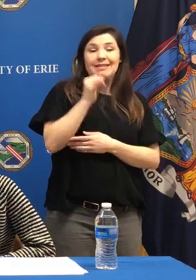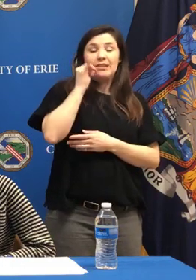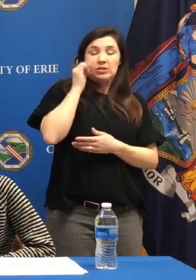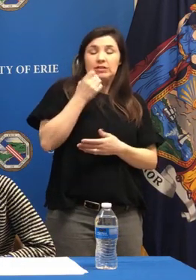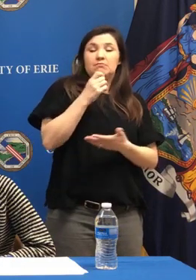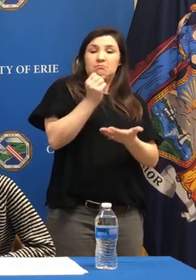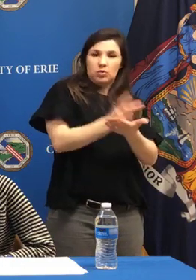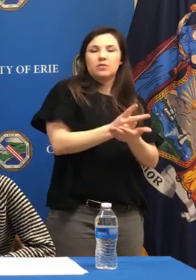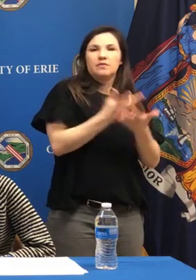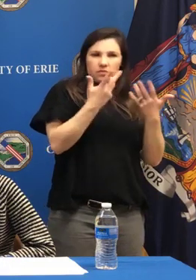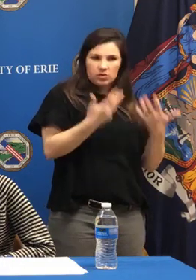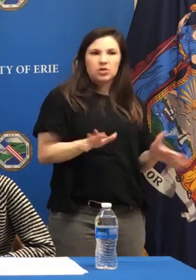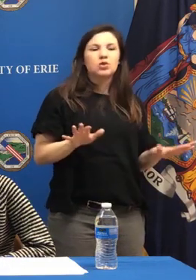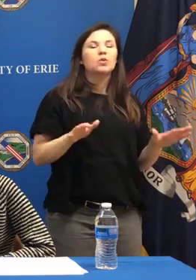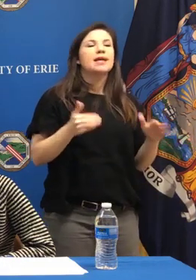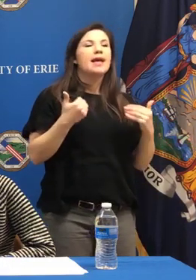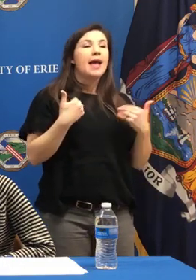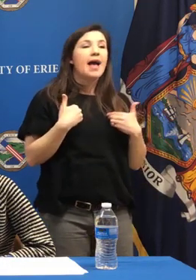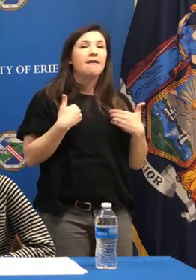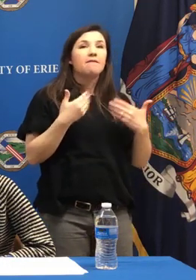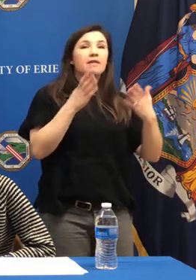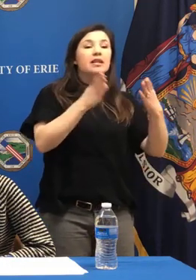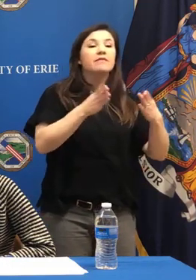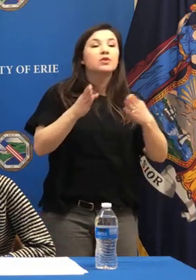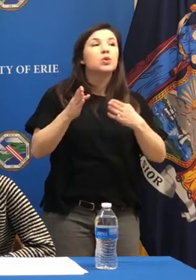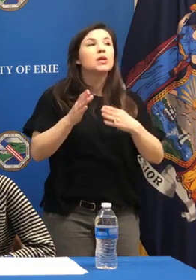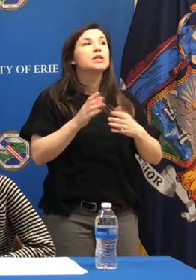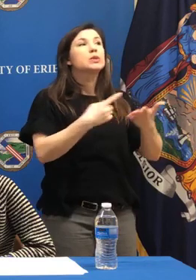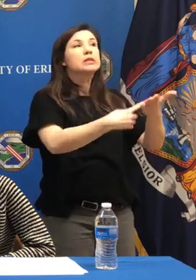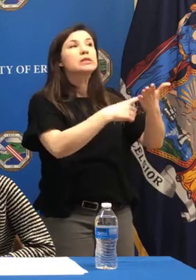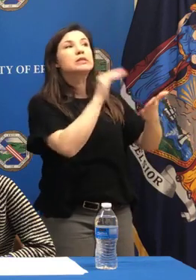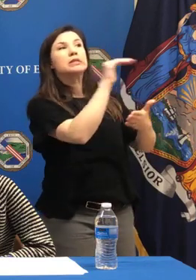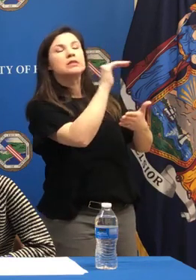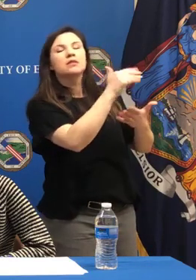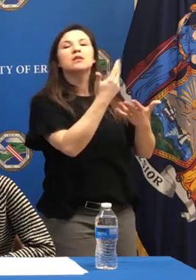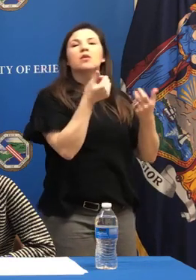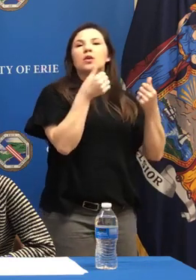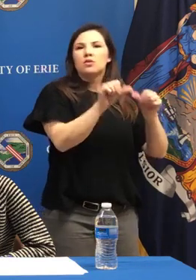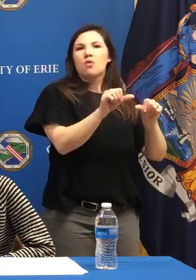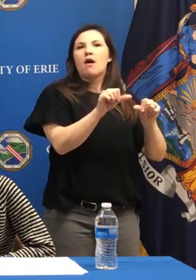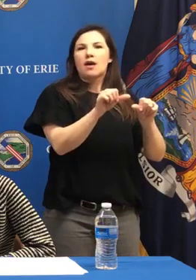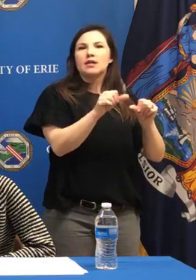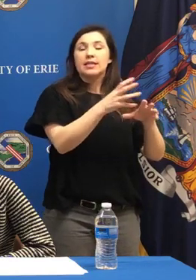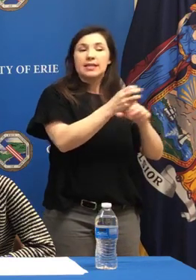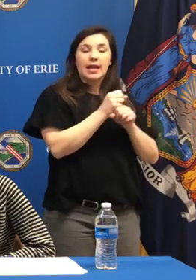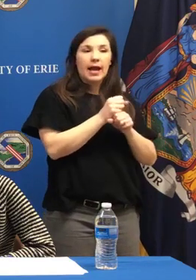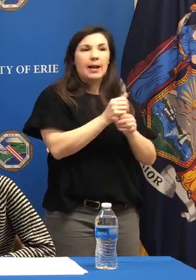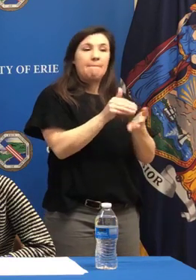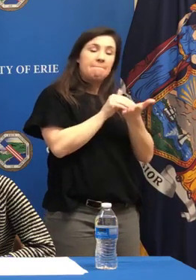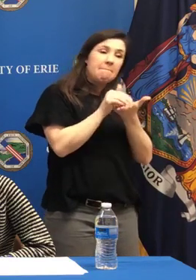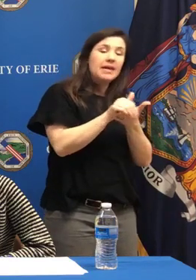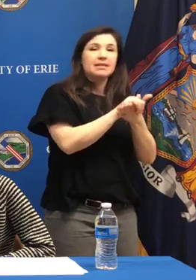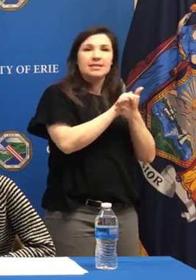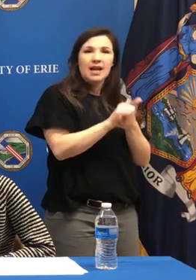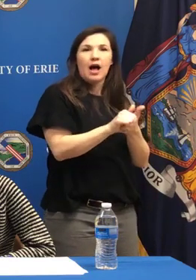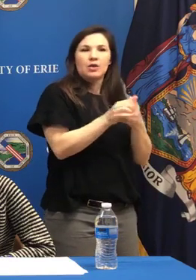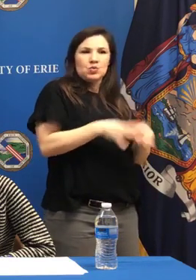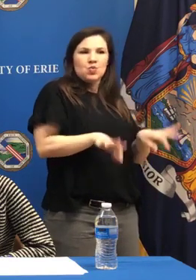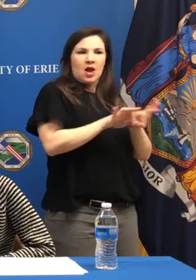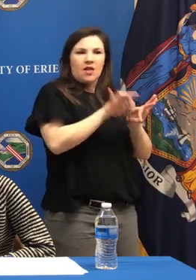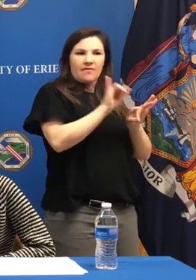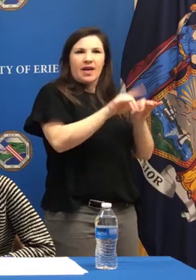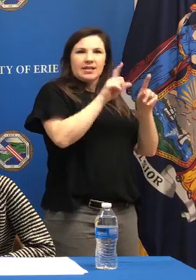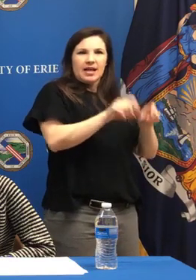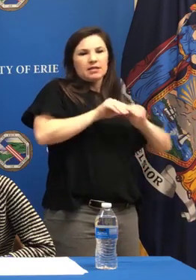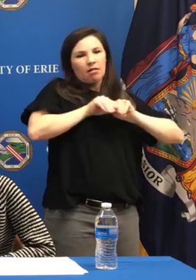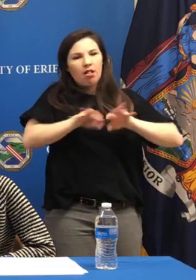yesterday. We have individuals that we are in close contact with that are trying to get millions of dollars of worth of that test to our